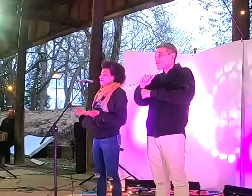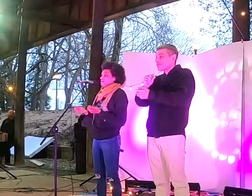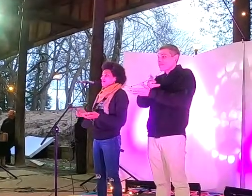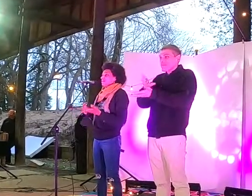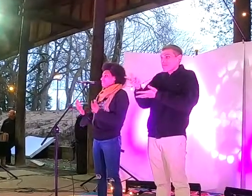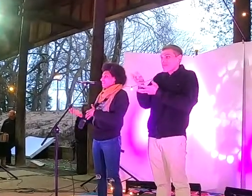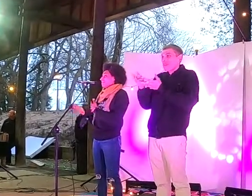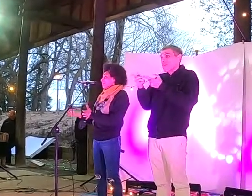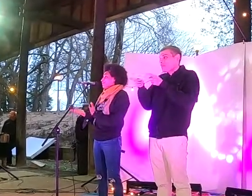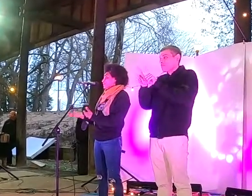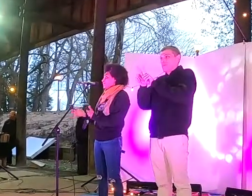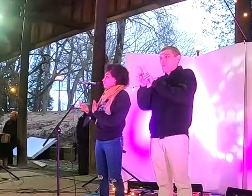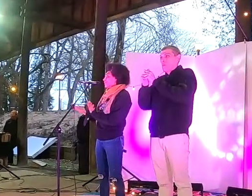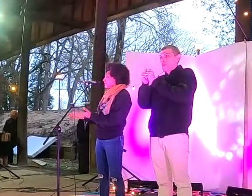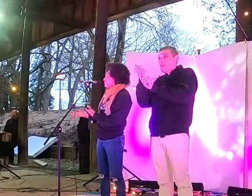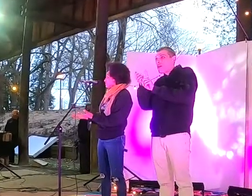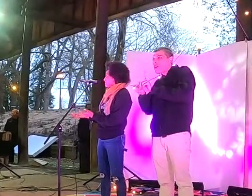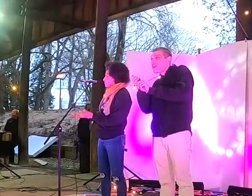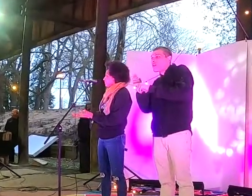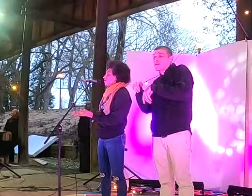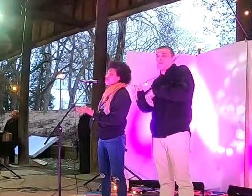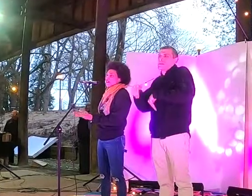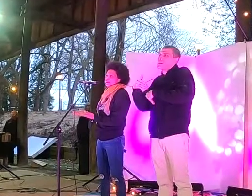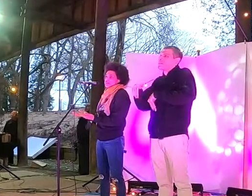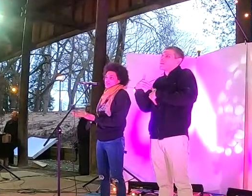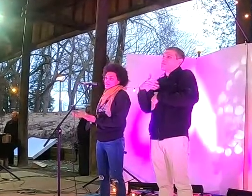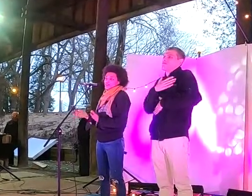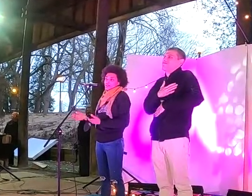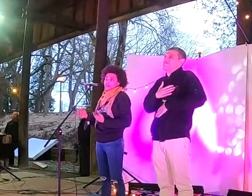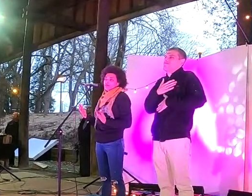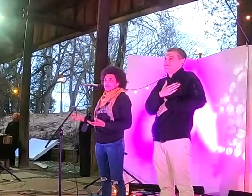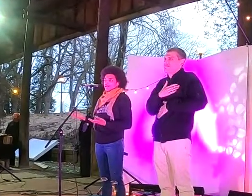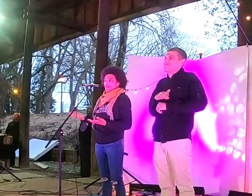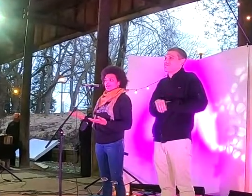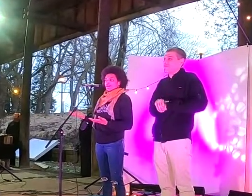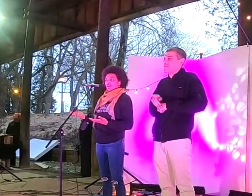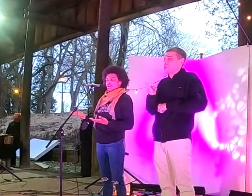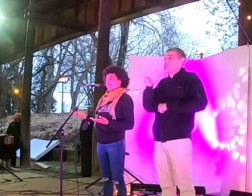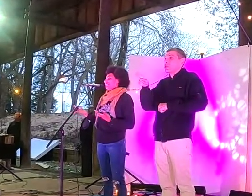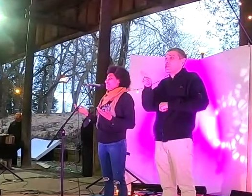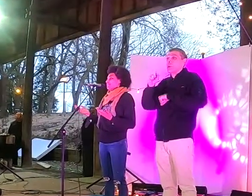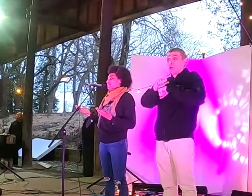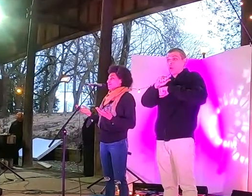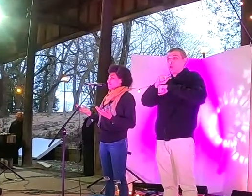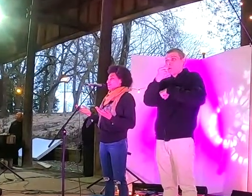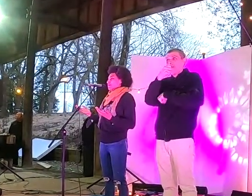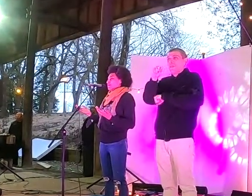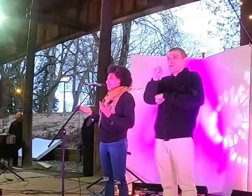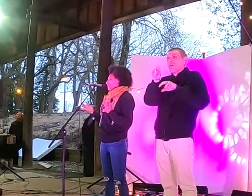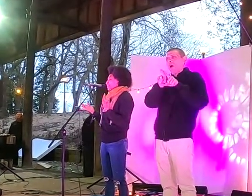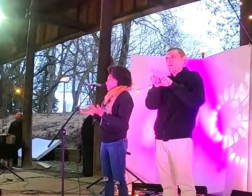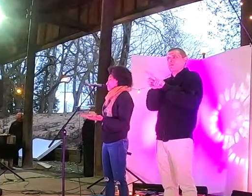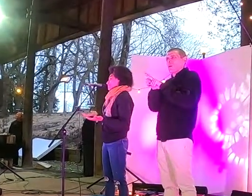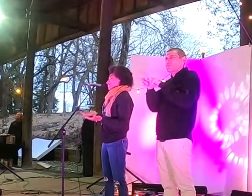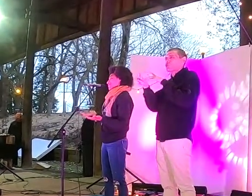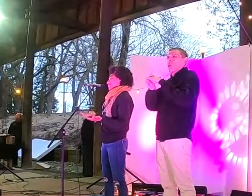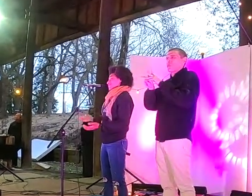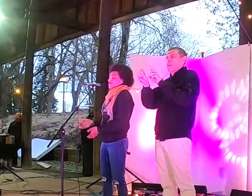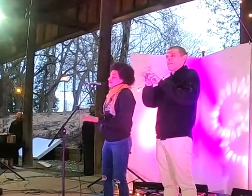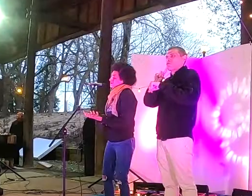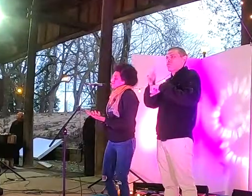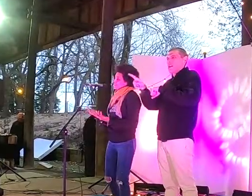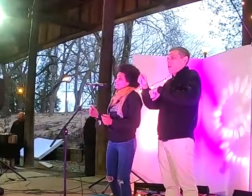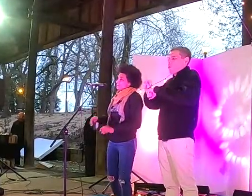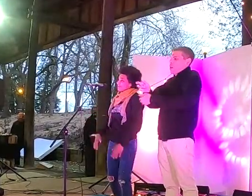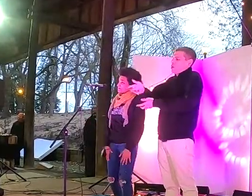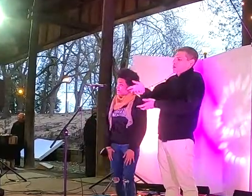world alongside other people who are also practicing, showing up and doing the work. And so, without further